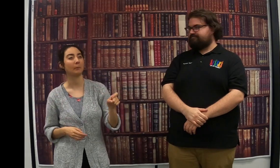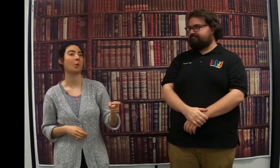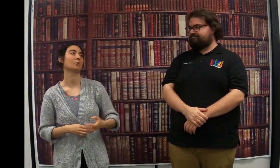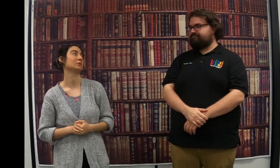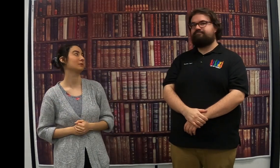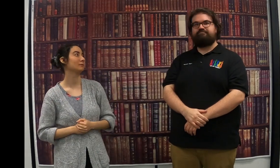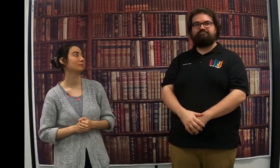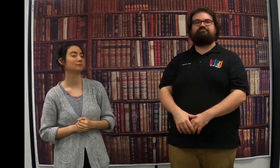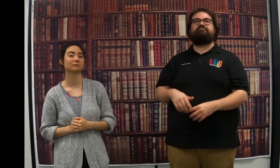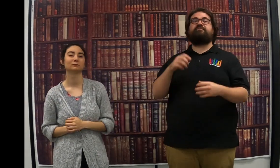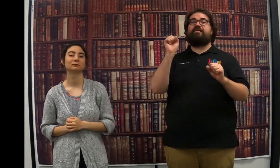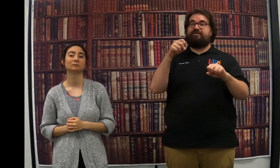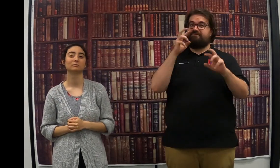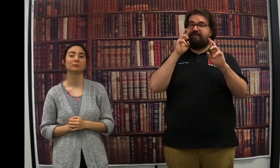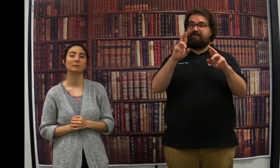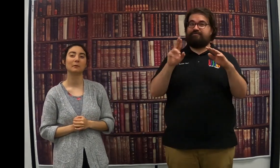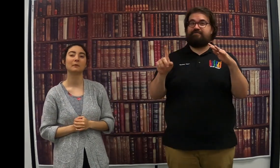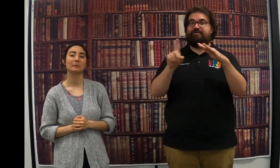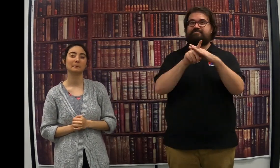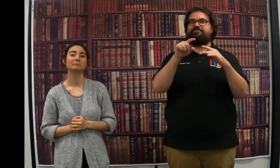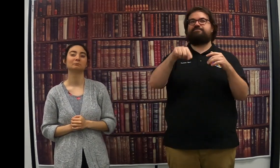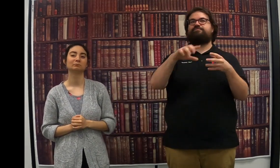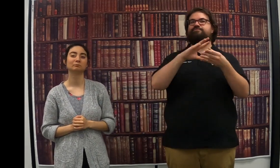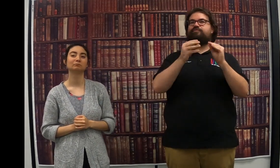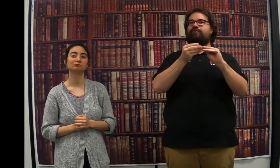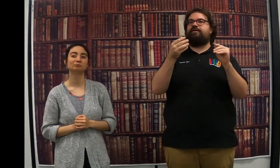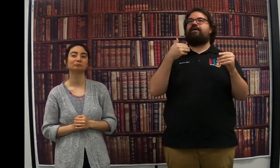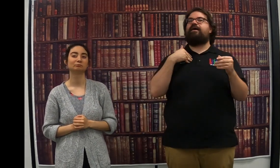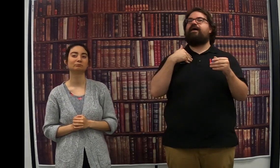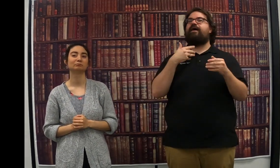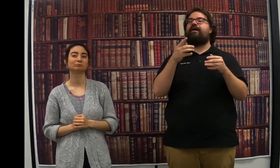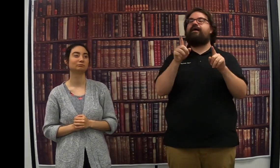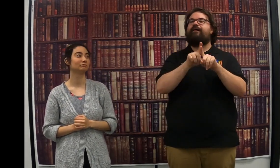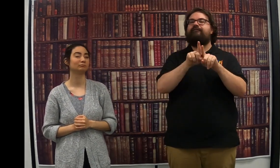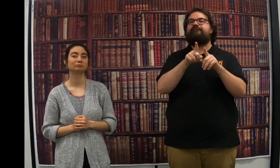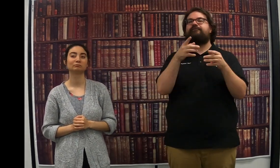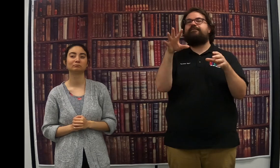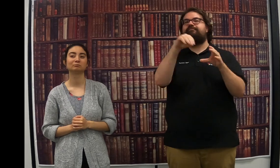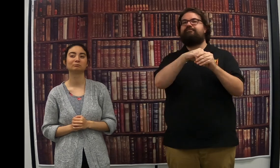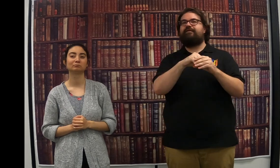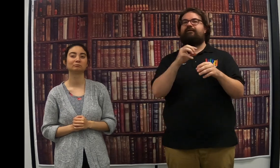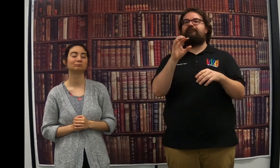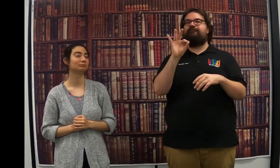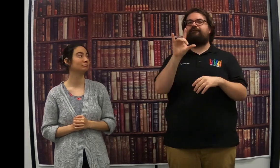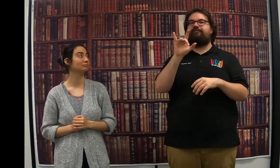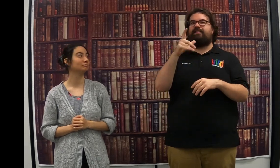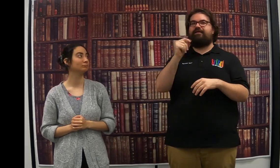greater purpose. Yes, honored guest, this story also has an element of flight.